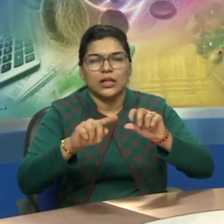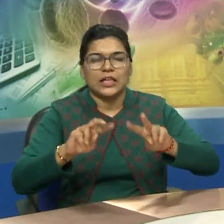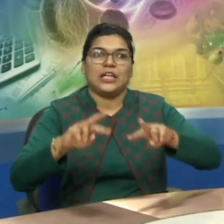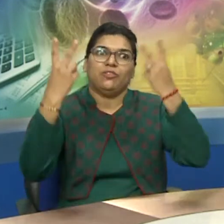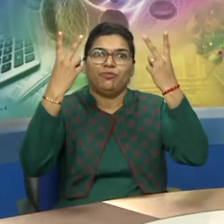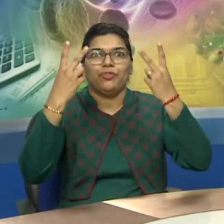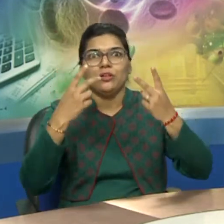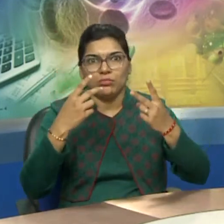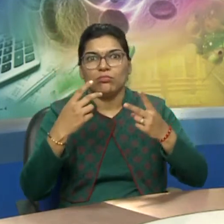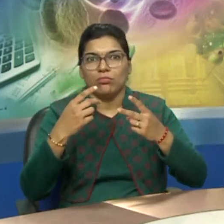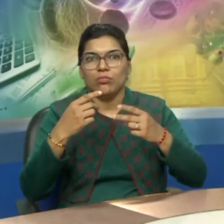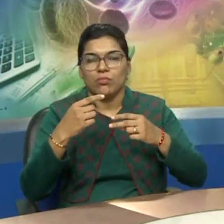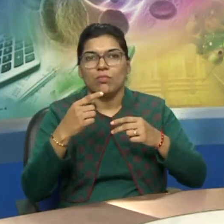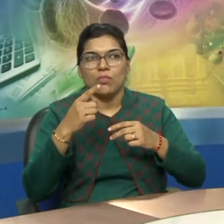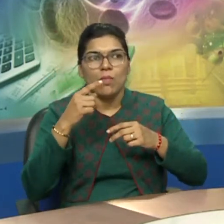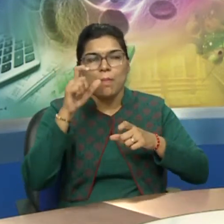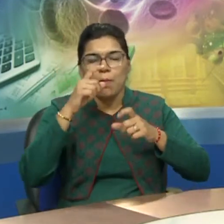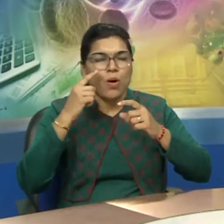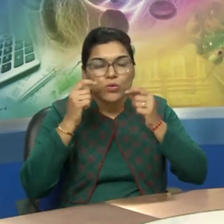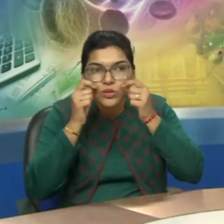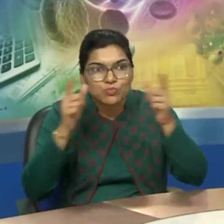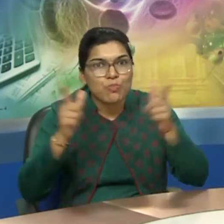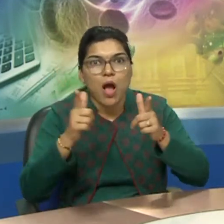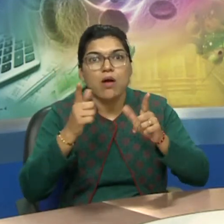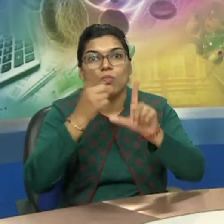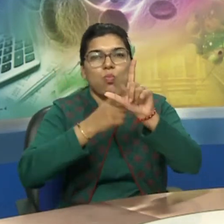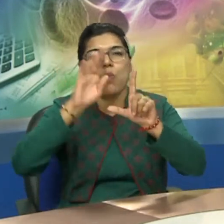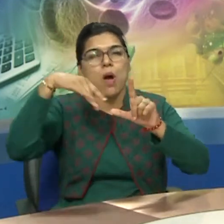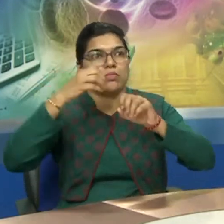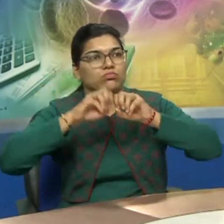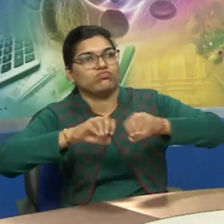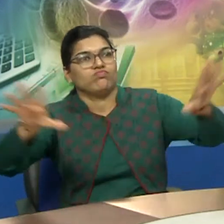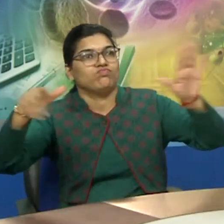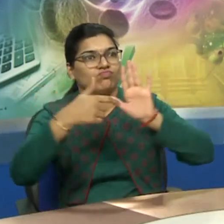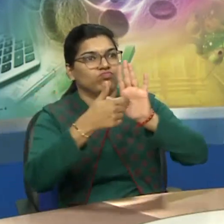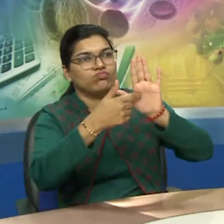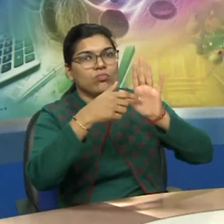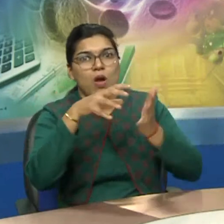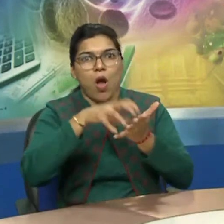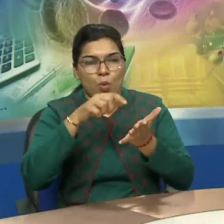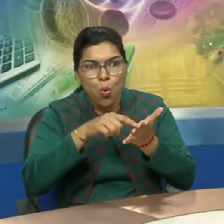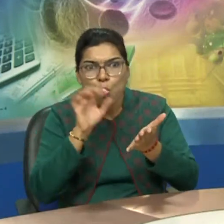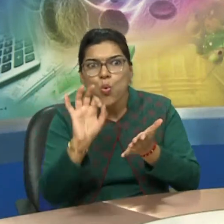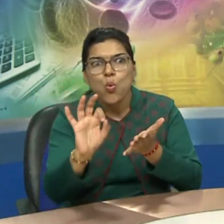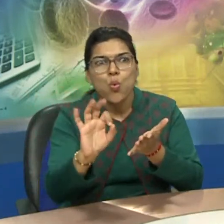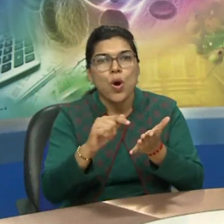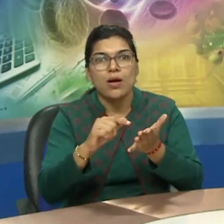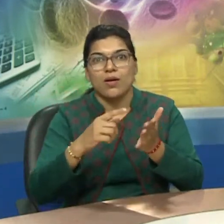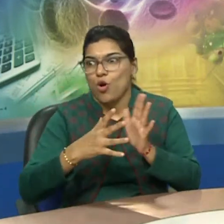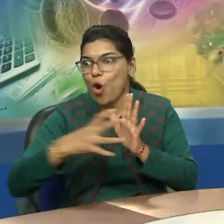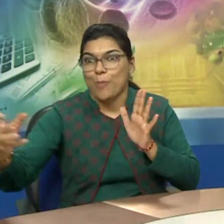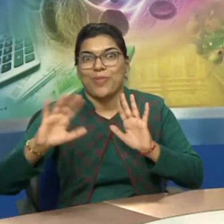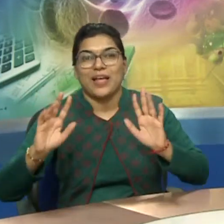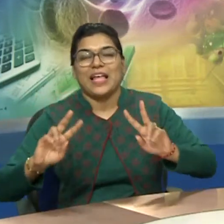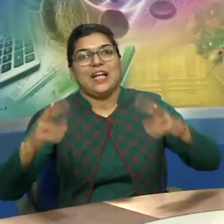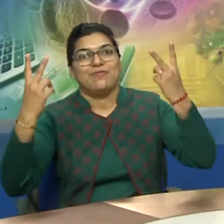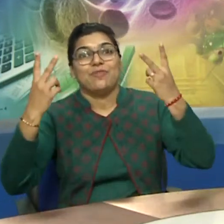For example, any scientific formula which is very new and it